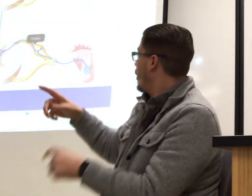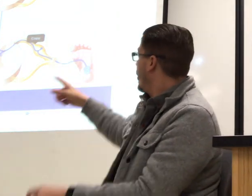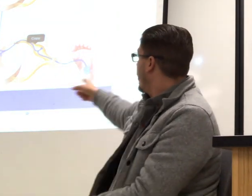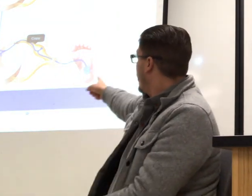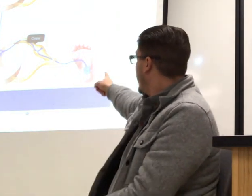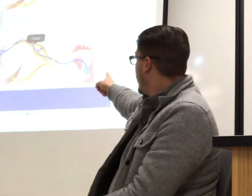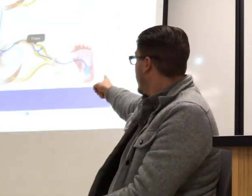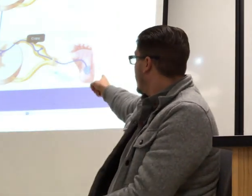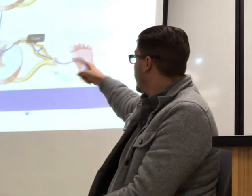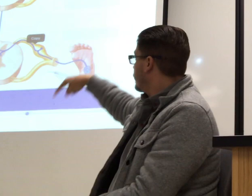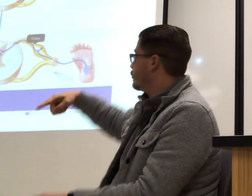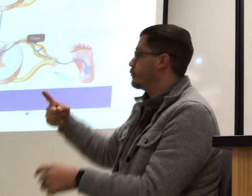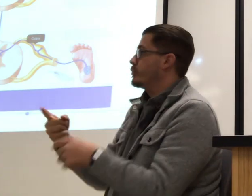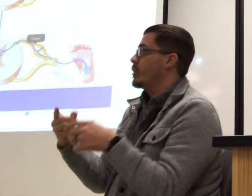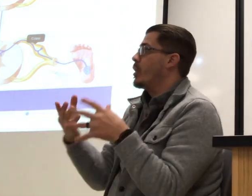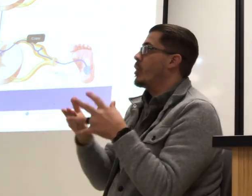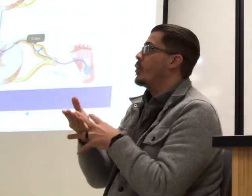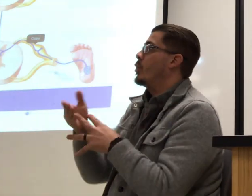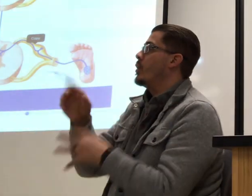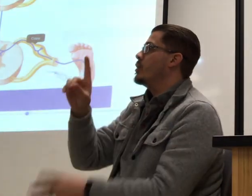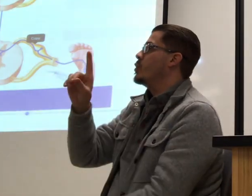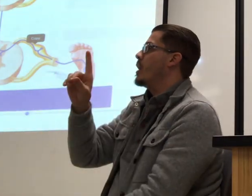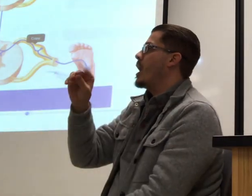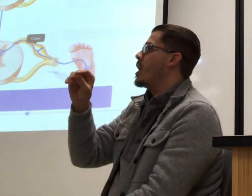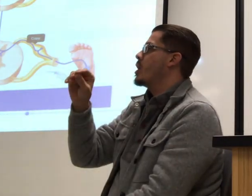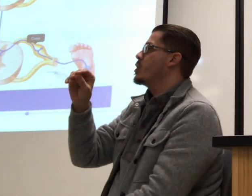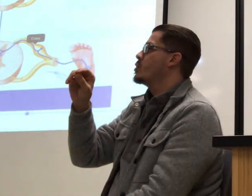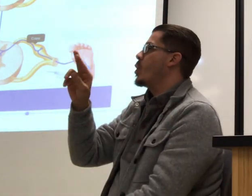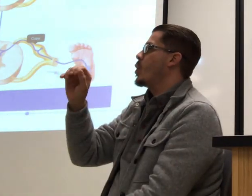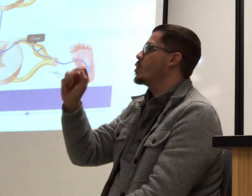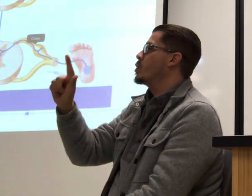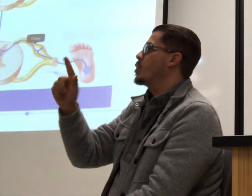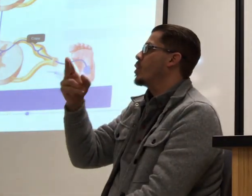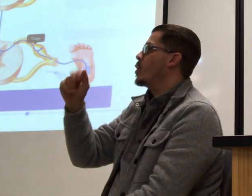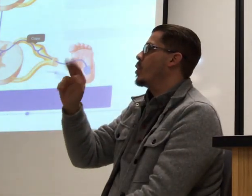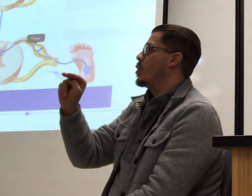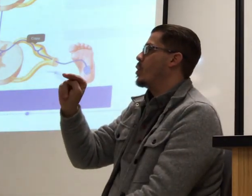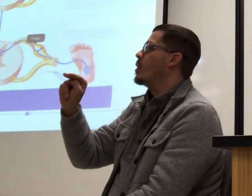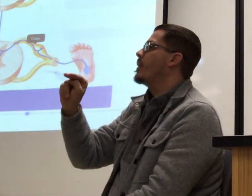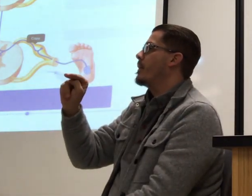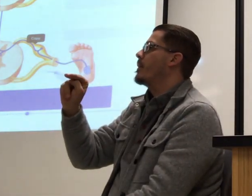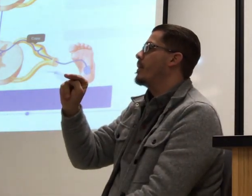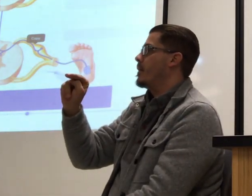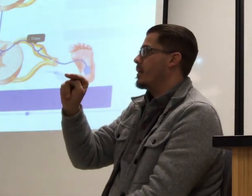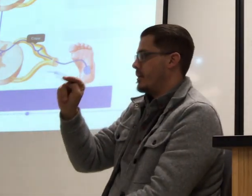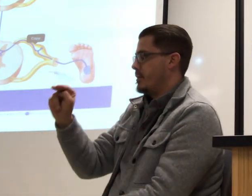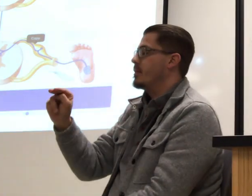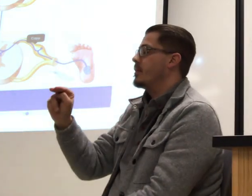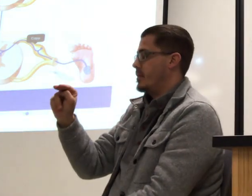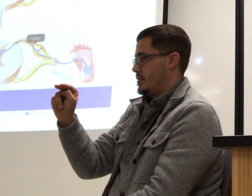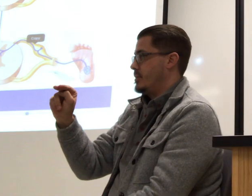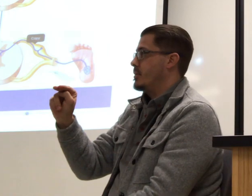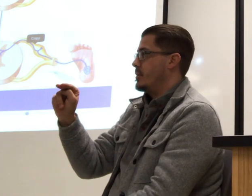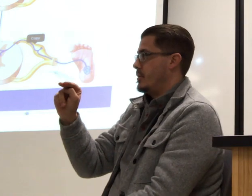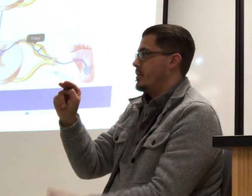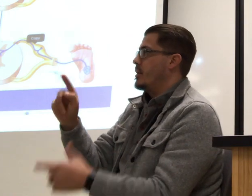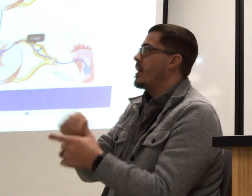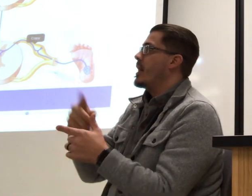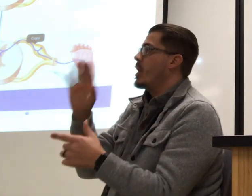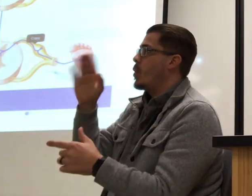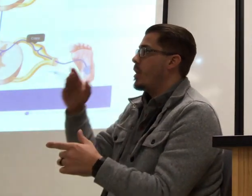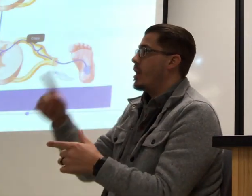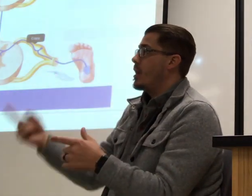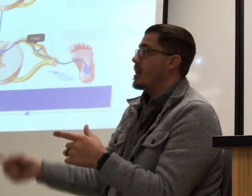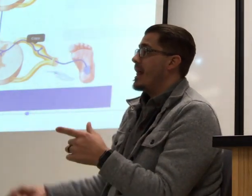the dorsal horn, right? That's the gray matter of the spinal cord. And it's going to